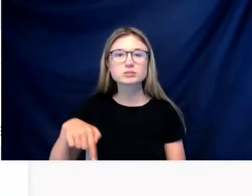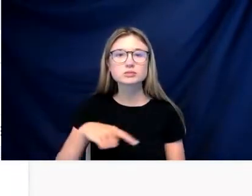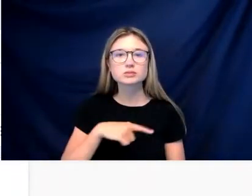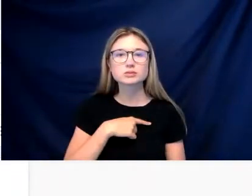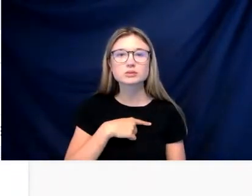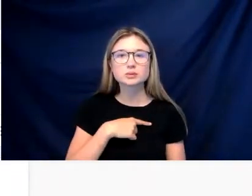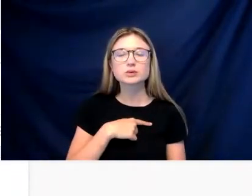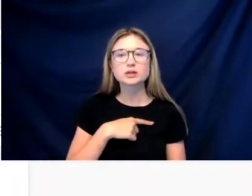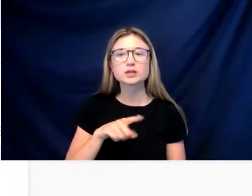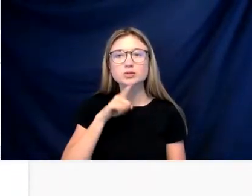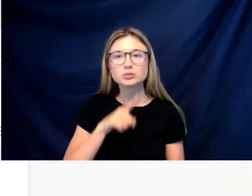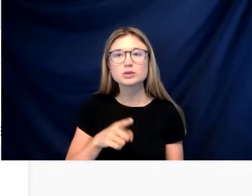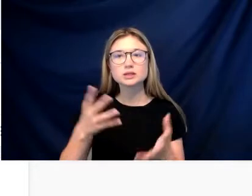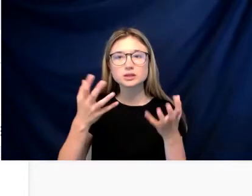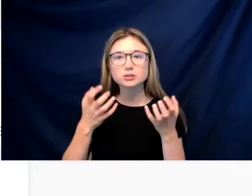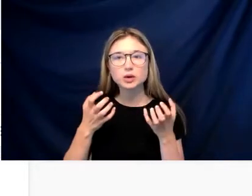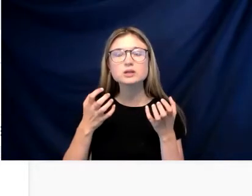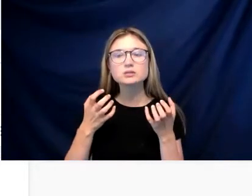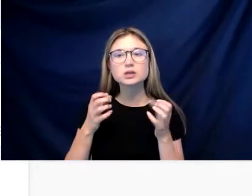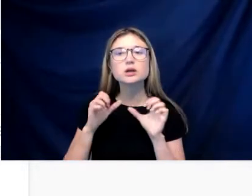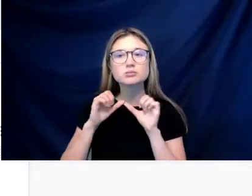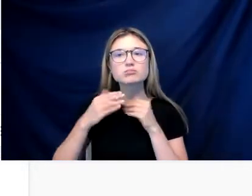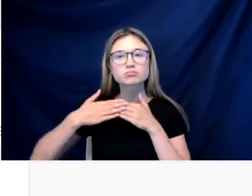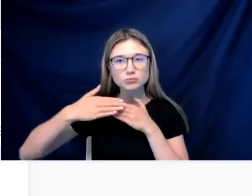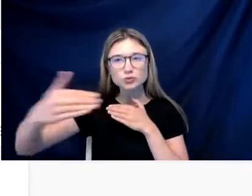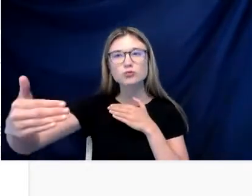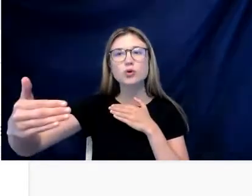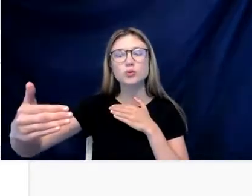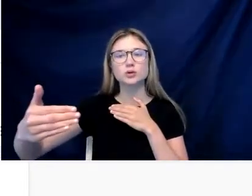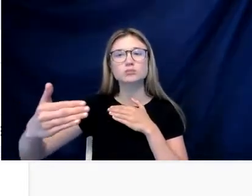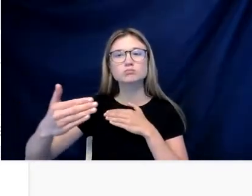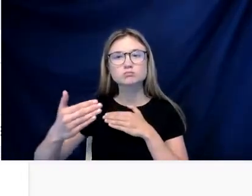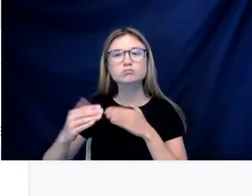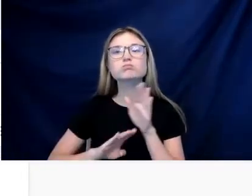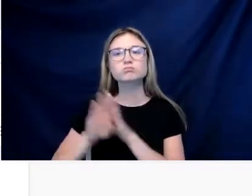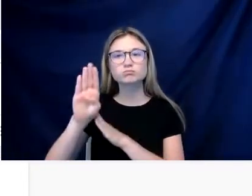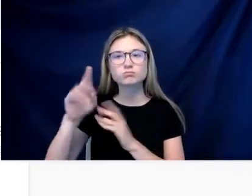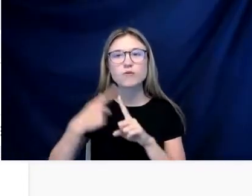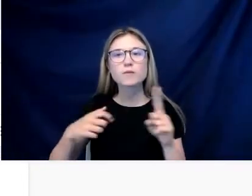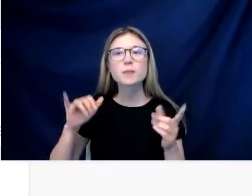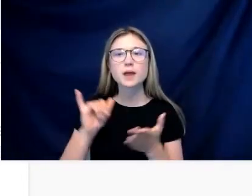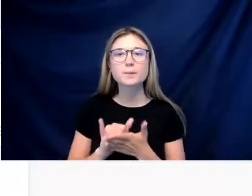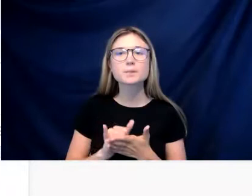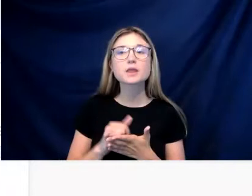just want to truly move forward from. So as you're looking at the screen,